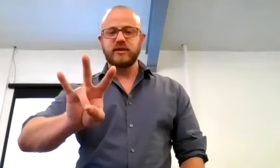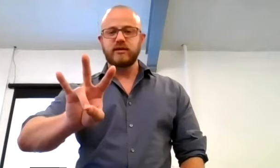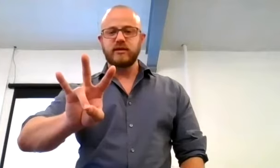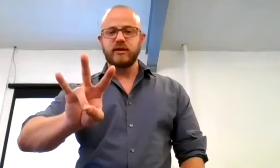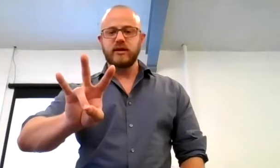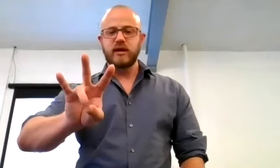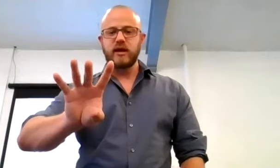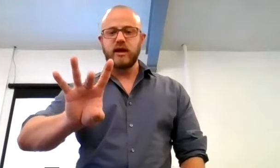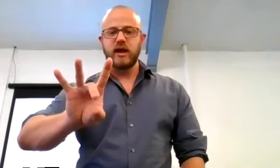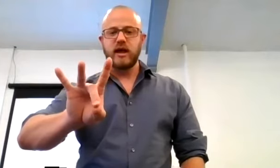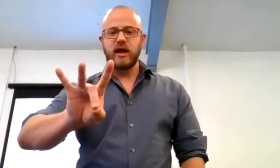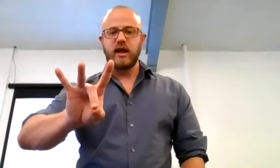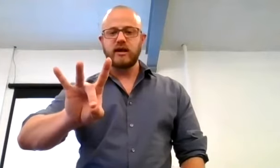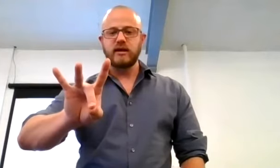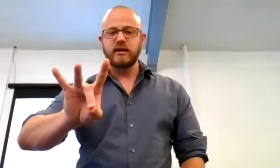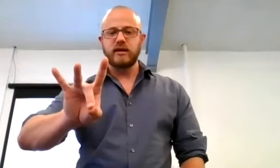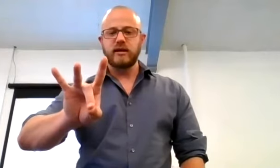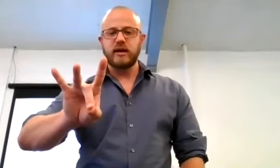7, 8,